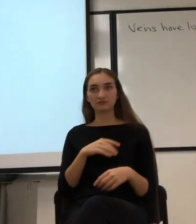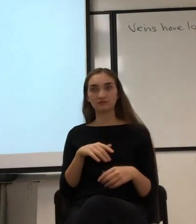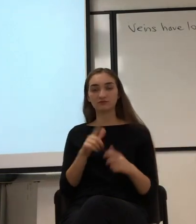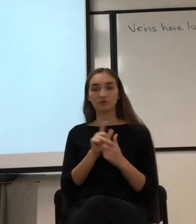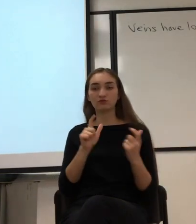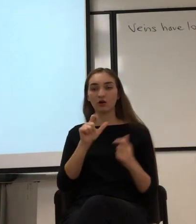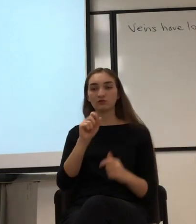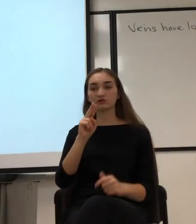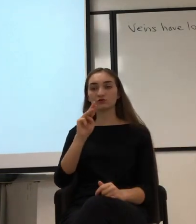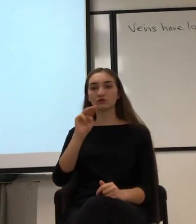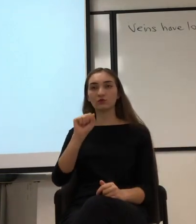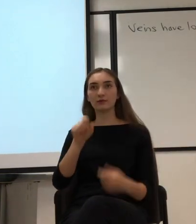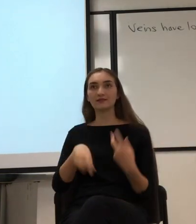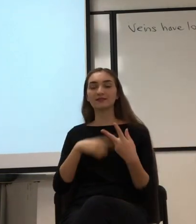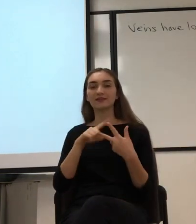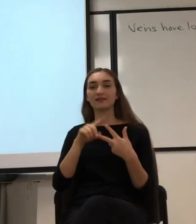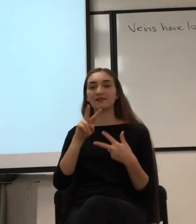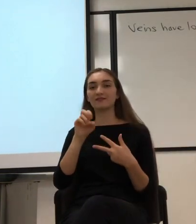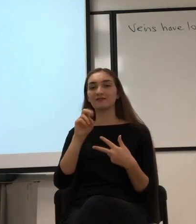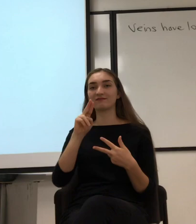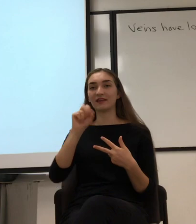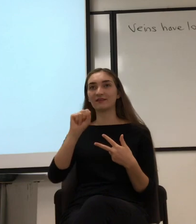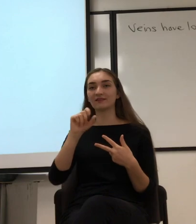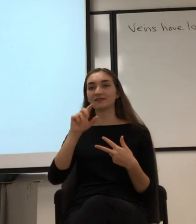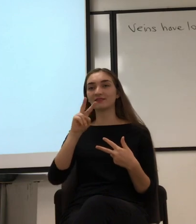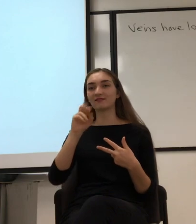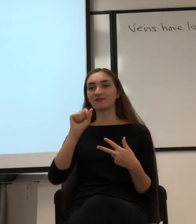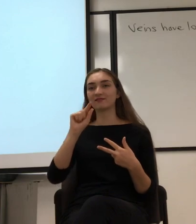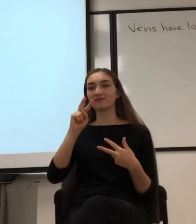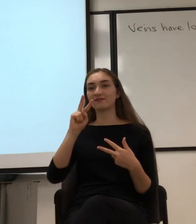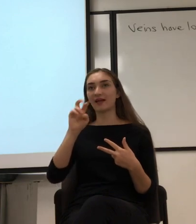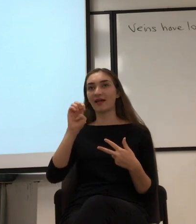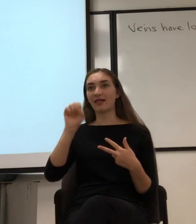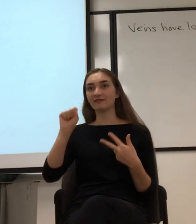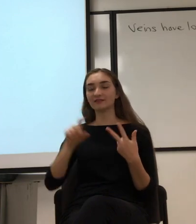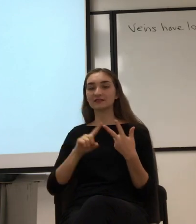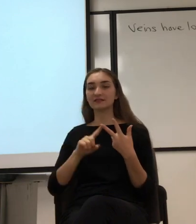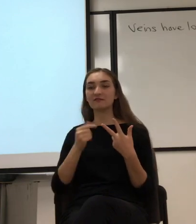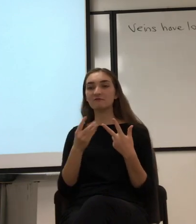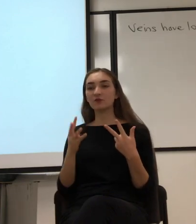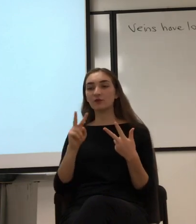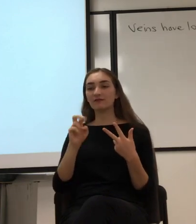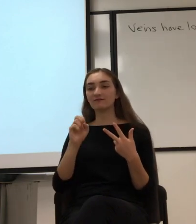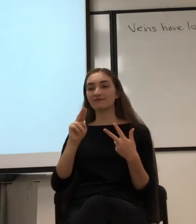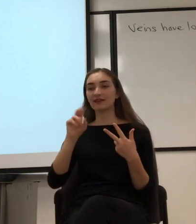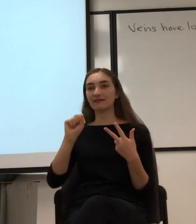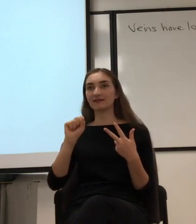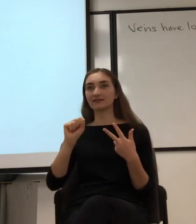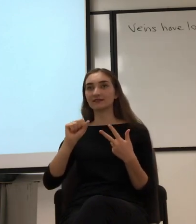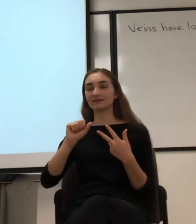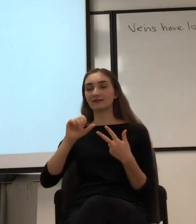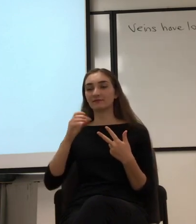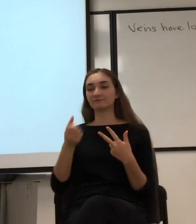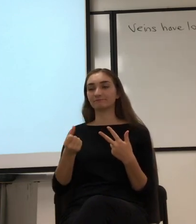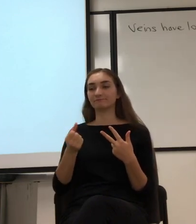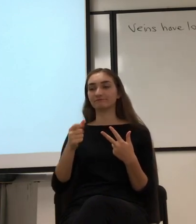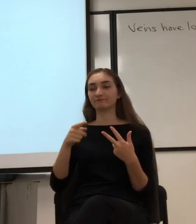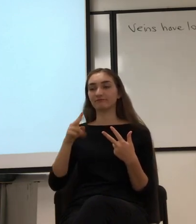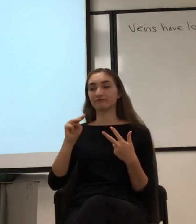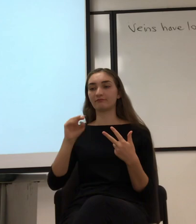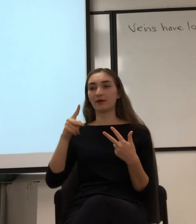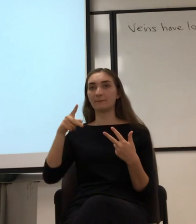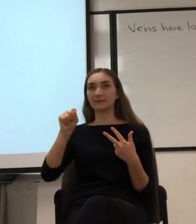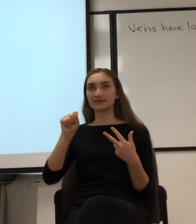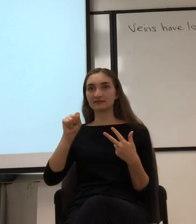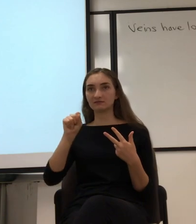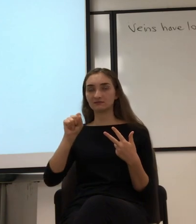valves, and a couple of venous pumps. Remember, they're too far away from the heart pump, so they need